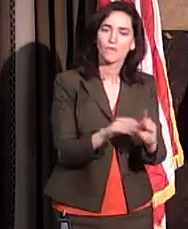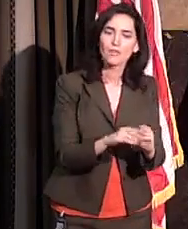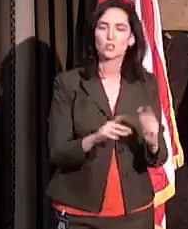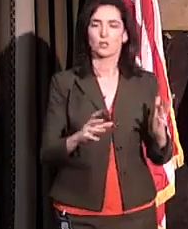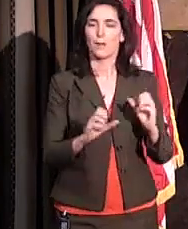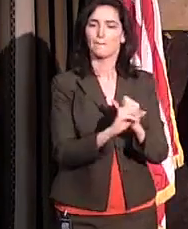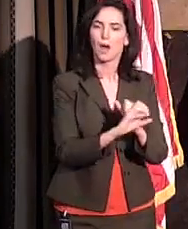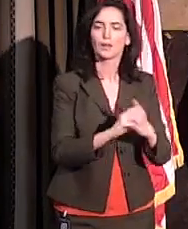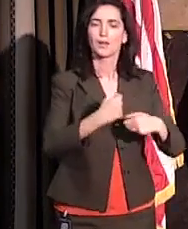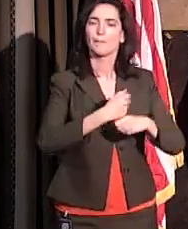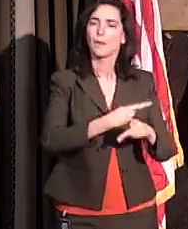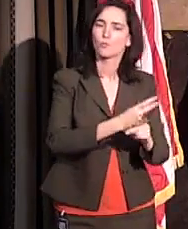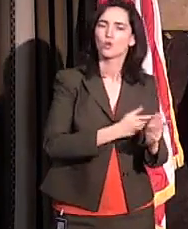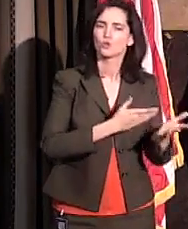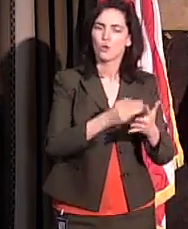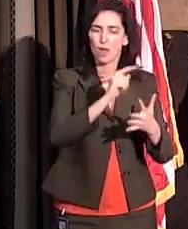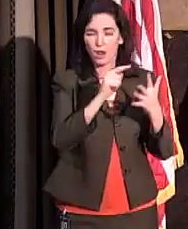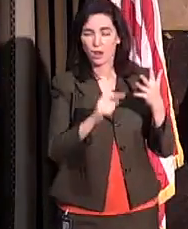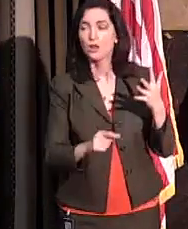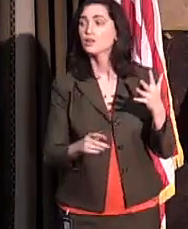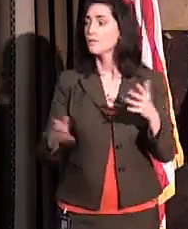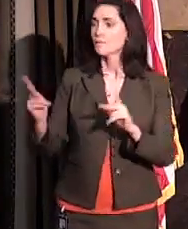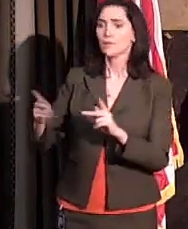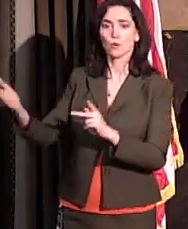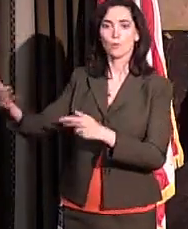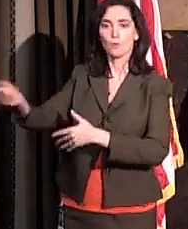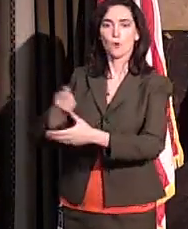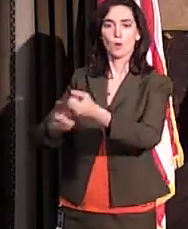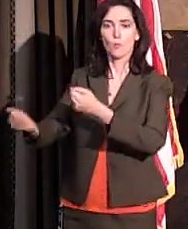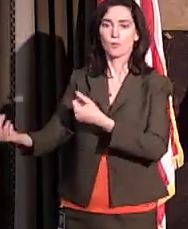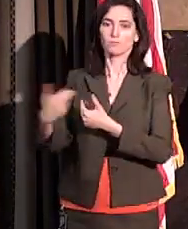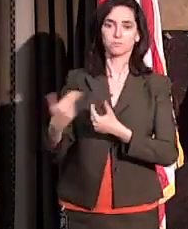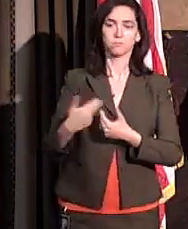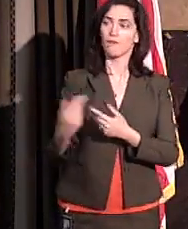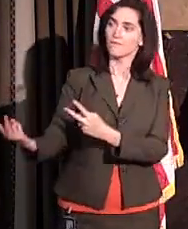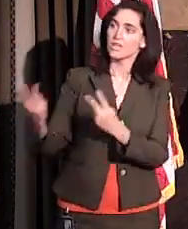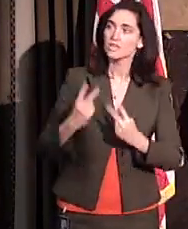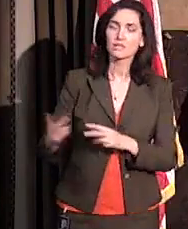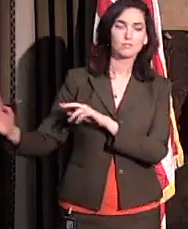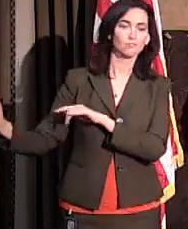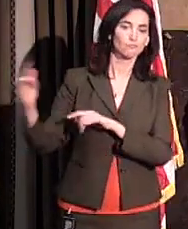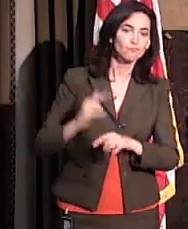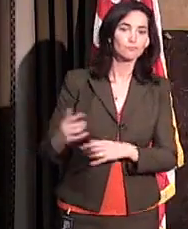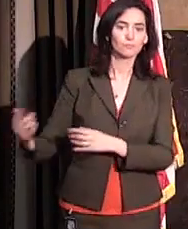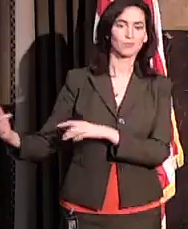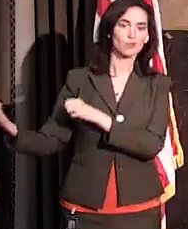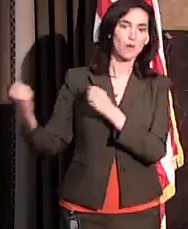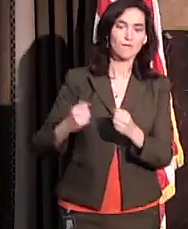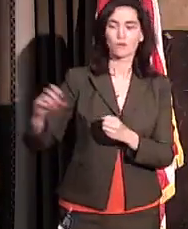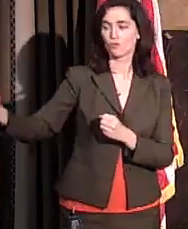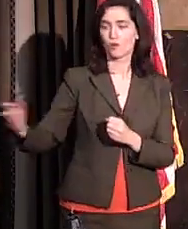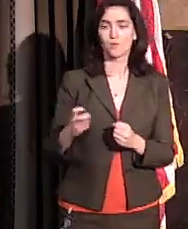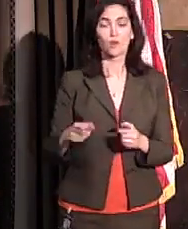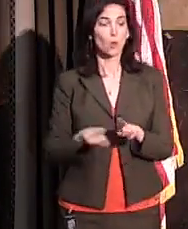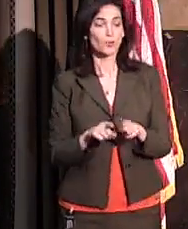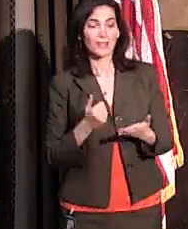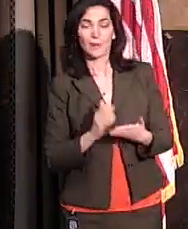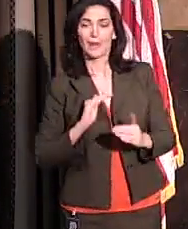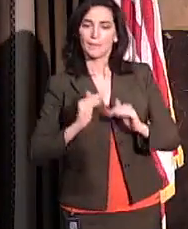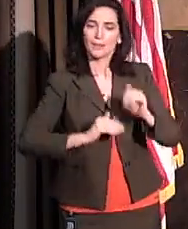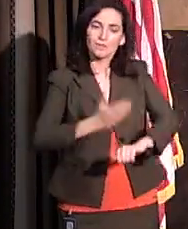and services that will attract our visitors, and for improving our facilities that also bring visitors to